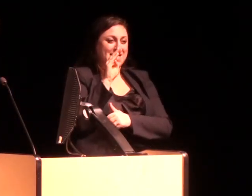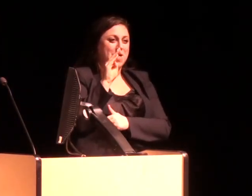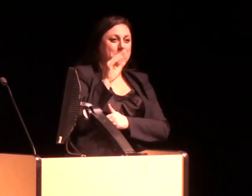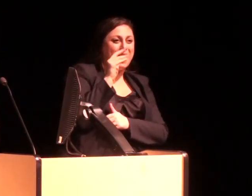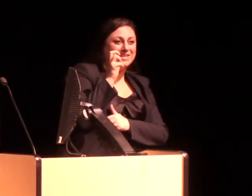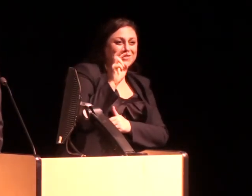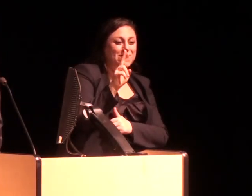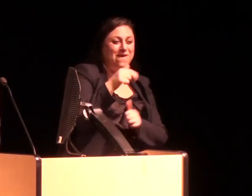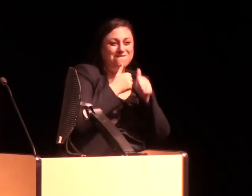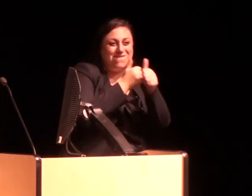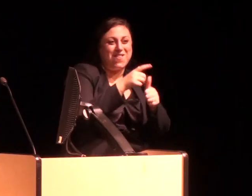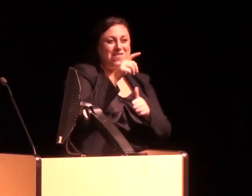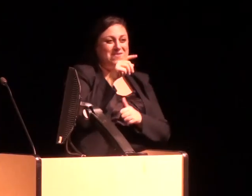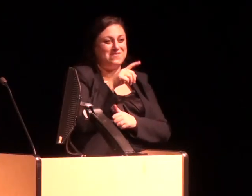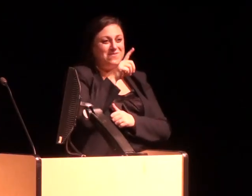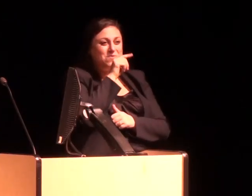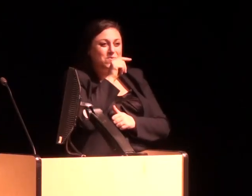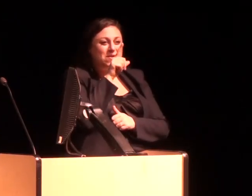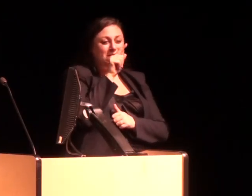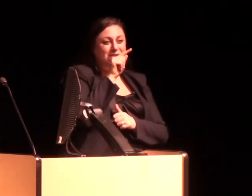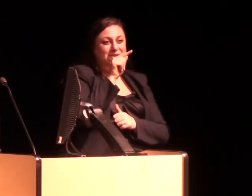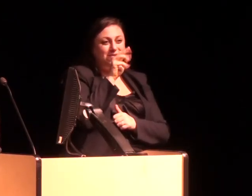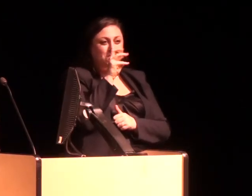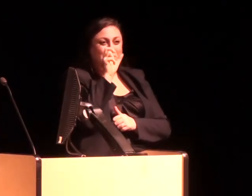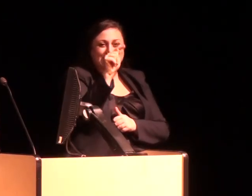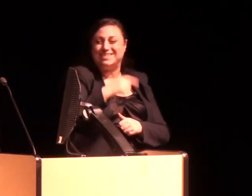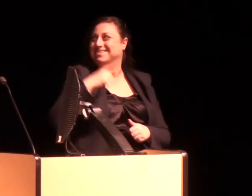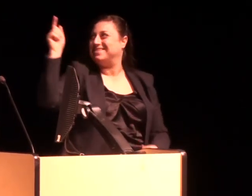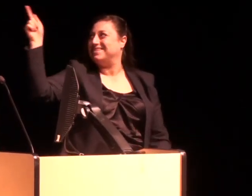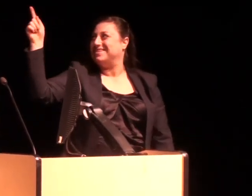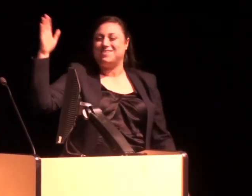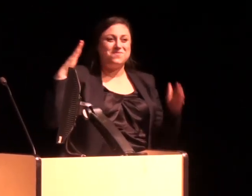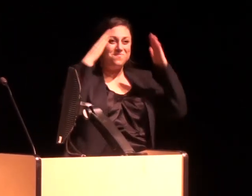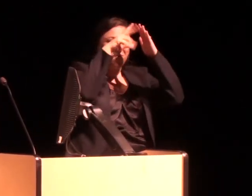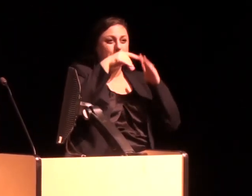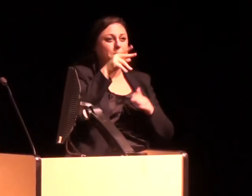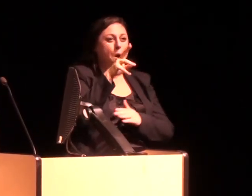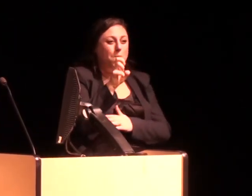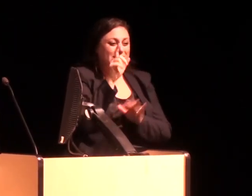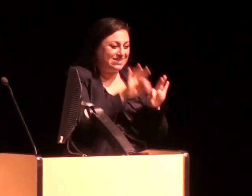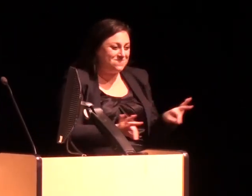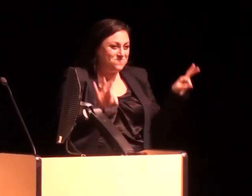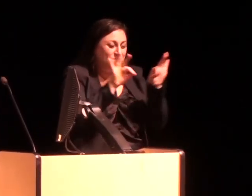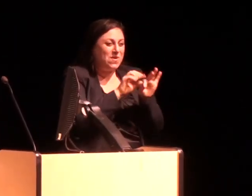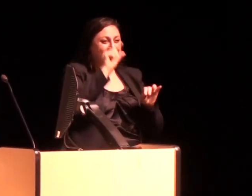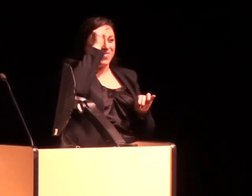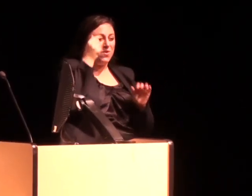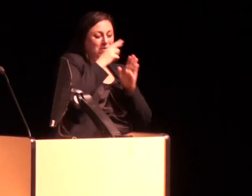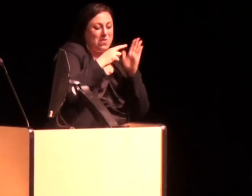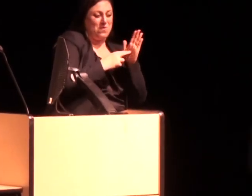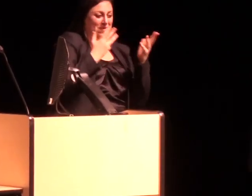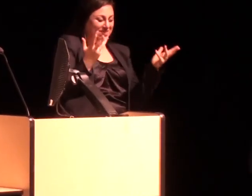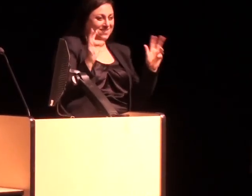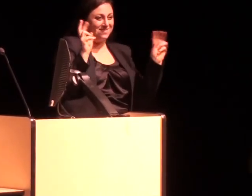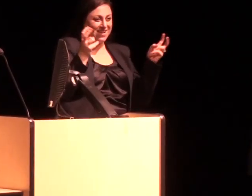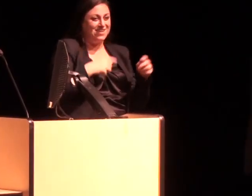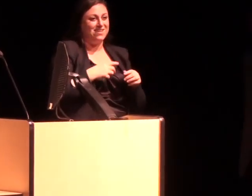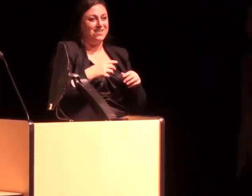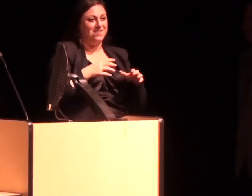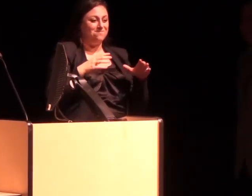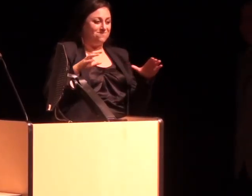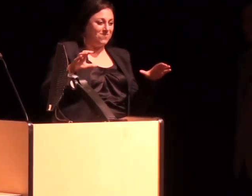embassy. This is the poll. The poll was very important. And this is the golden rule. Do unto others as you